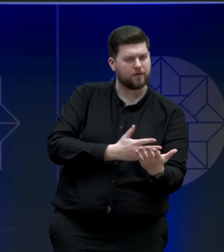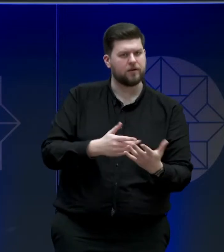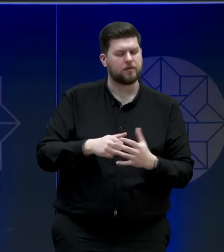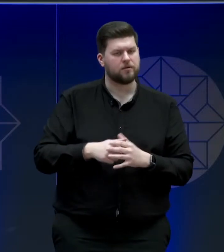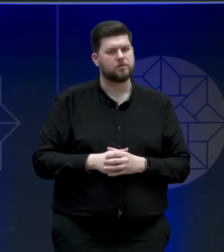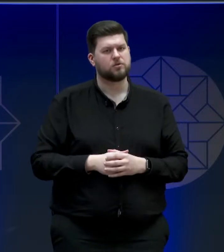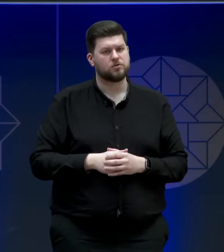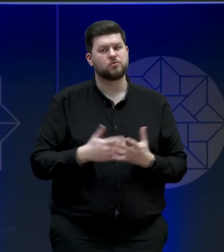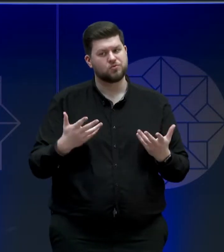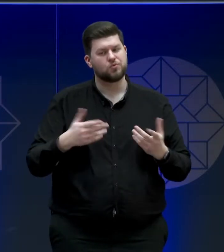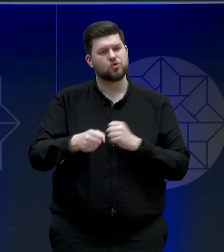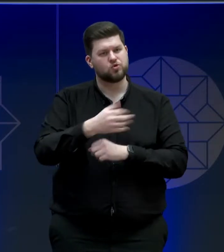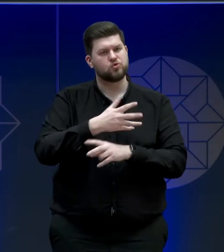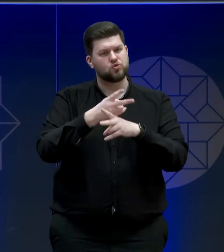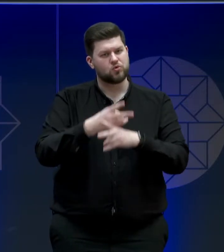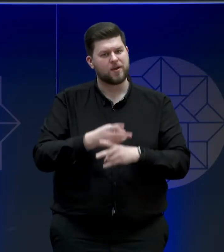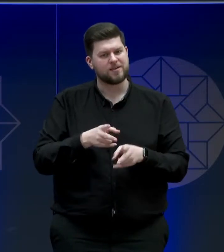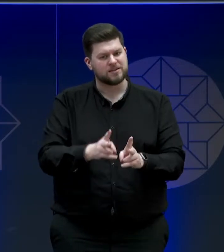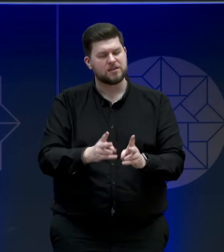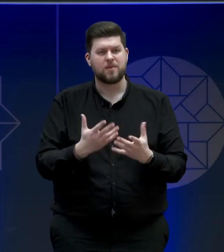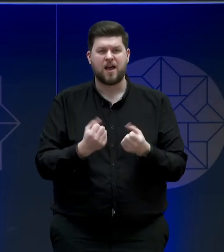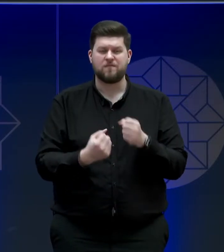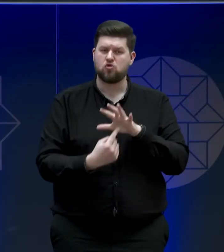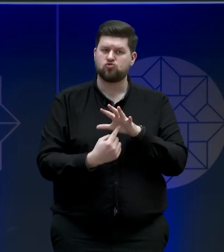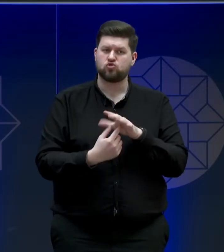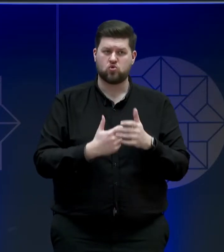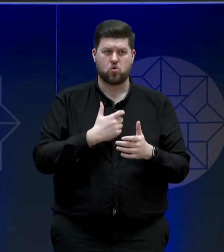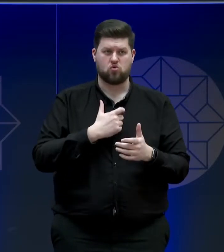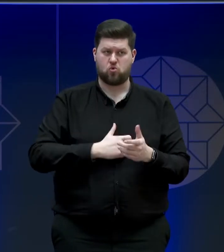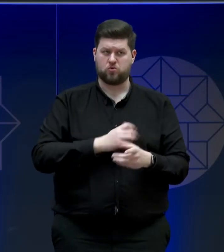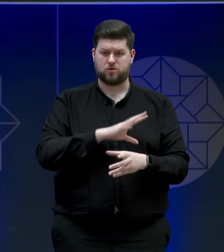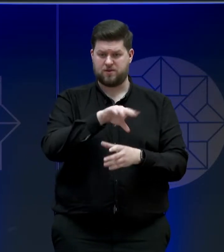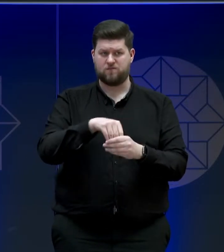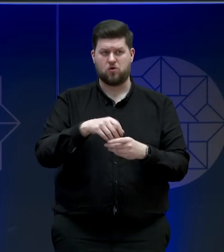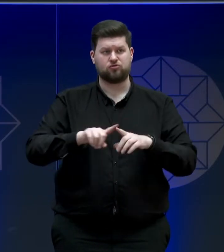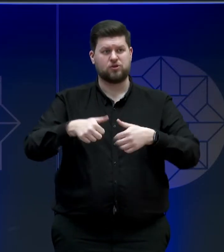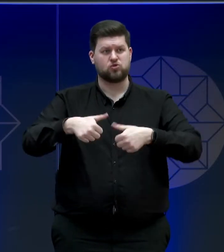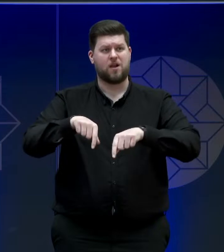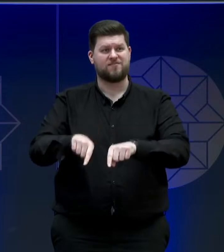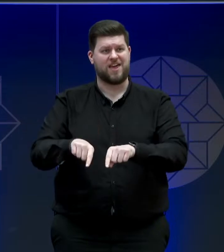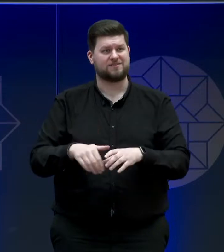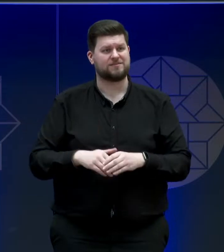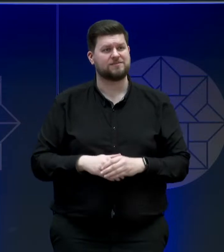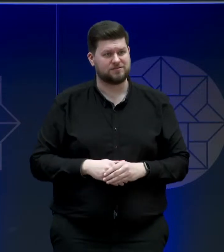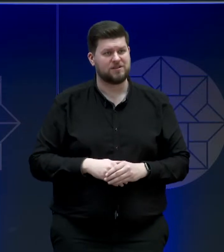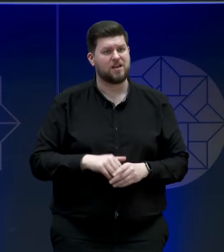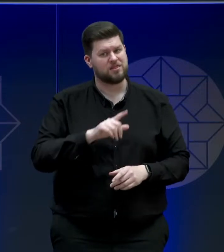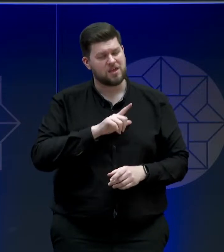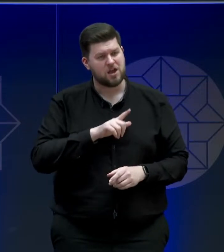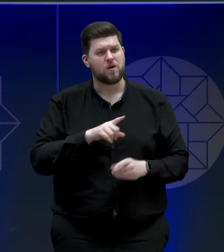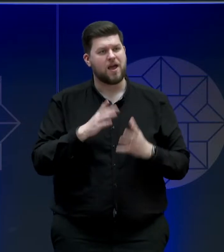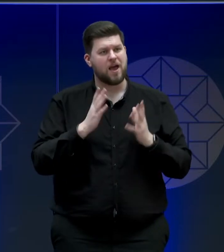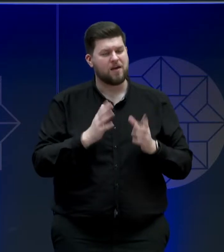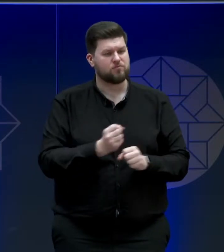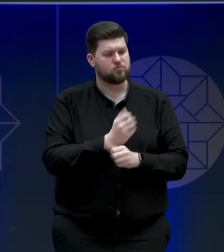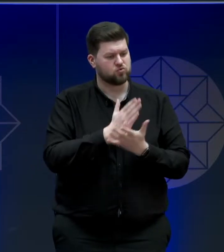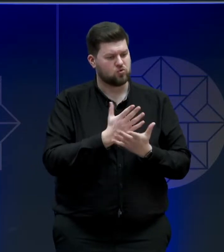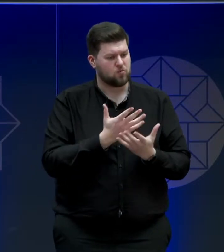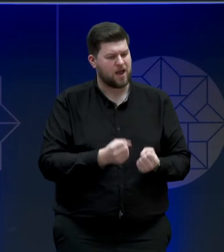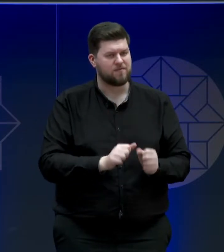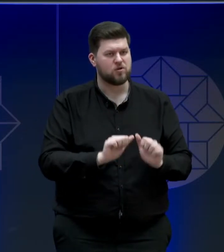social care system's got a crucial role to play in addressing that. And that's why we've got to make sure we've got a strong,